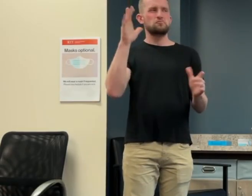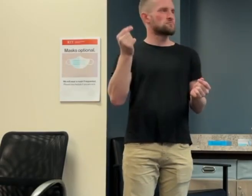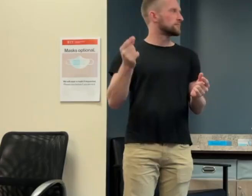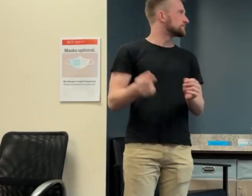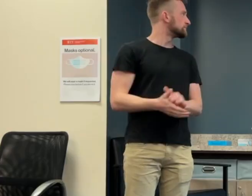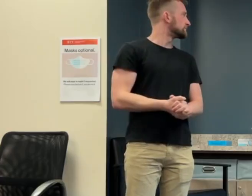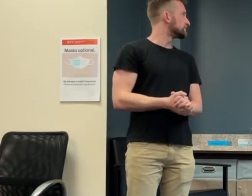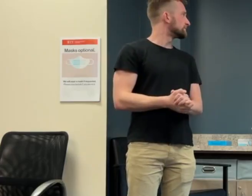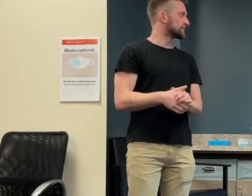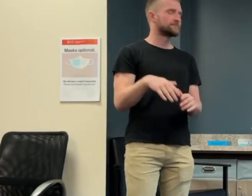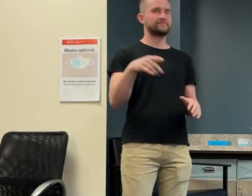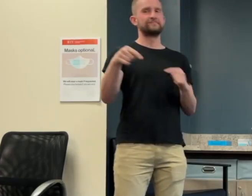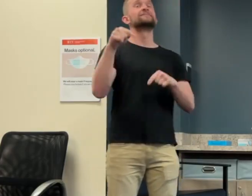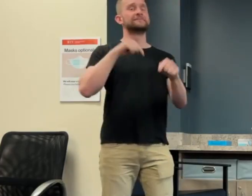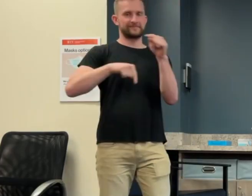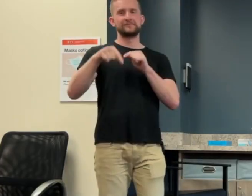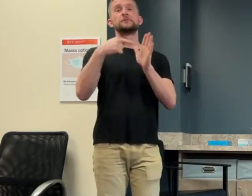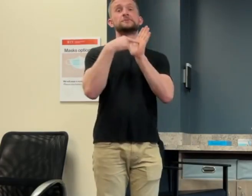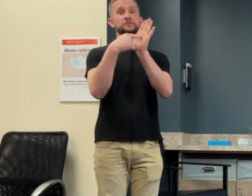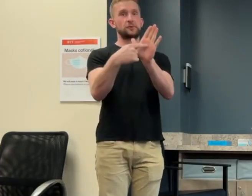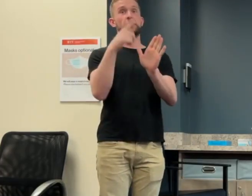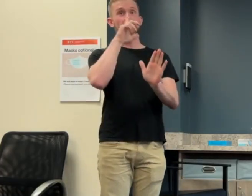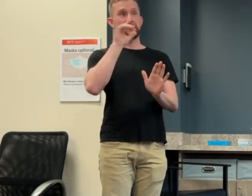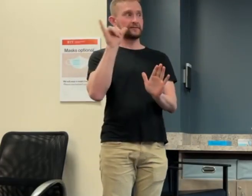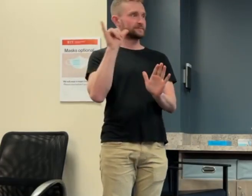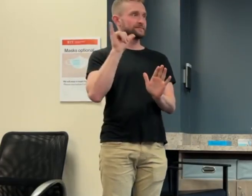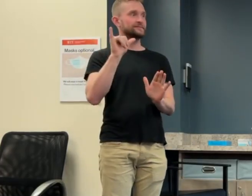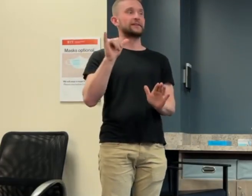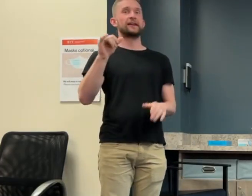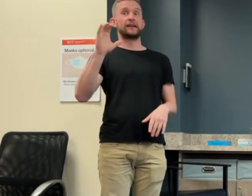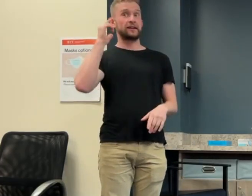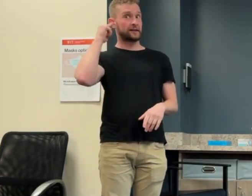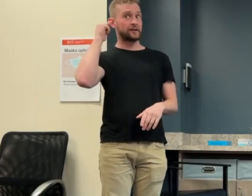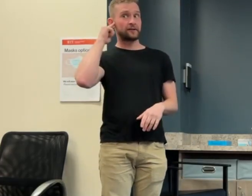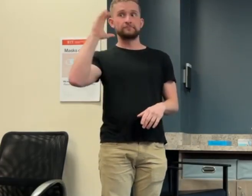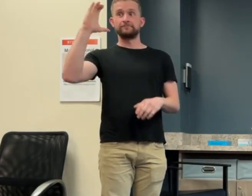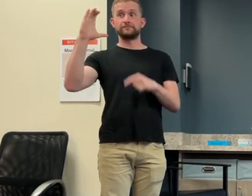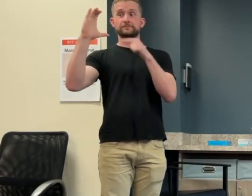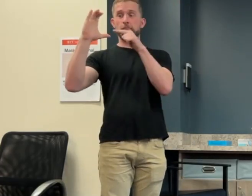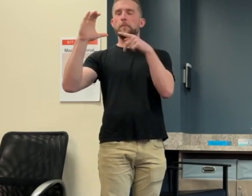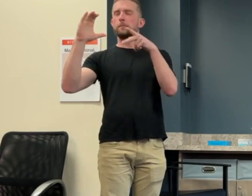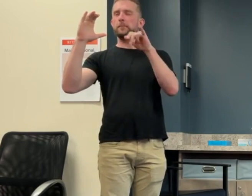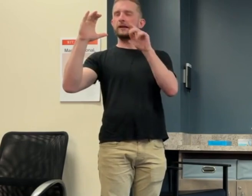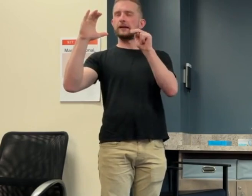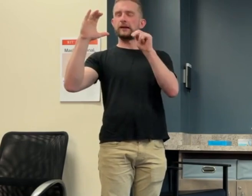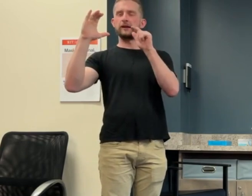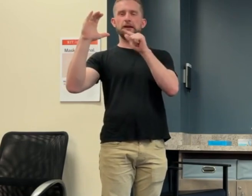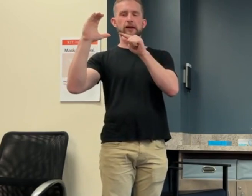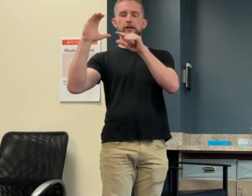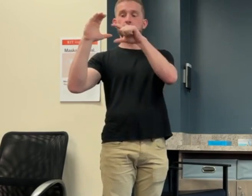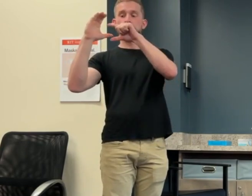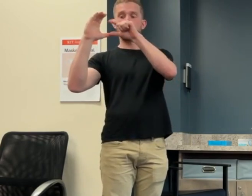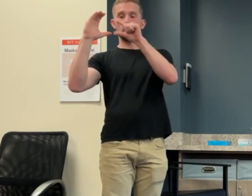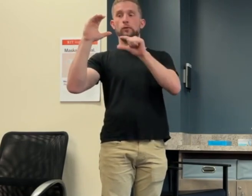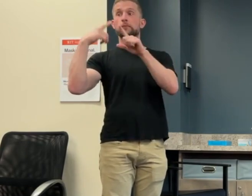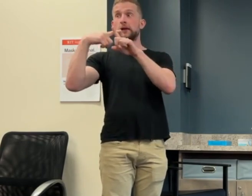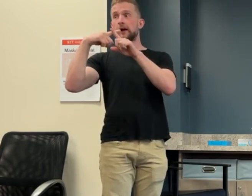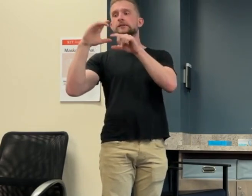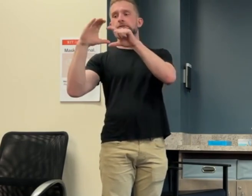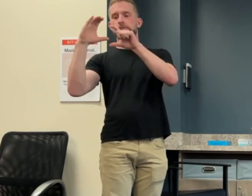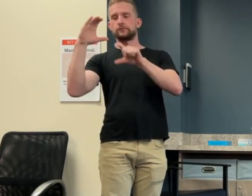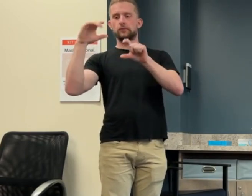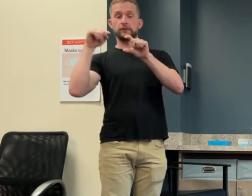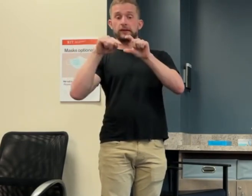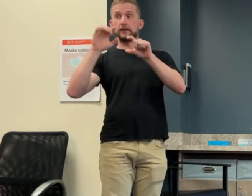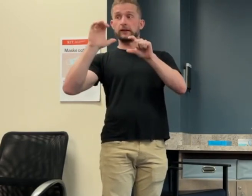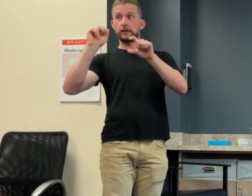The outer ear is your pinna, your external ear, and your ear canal. This part is your